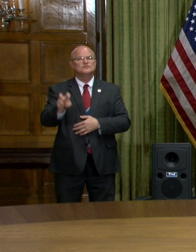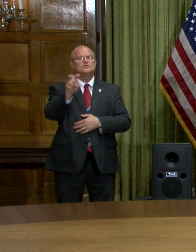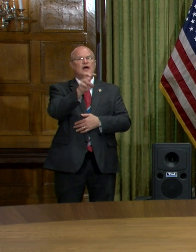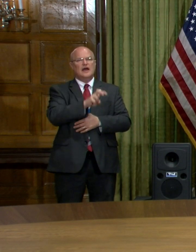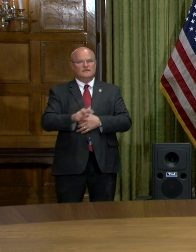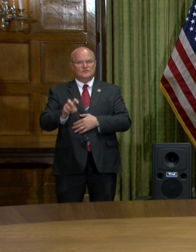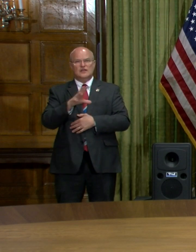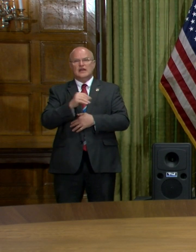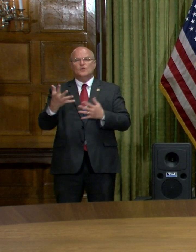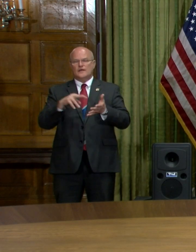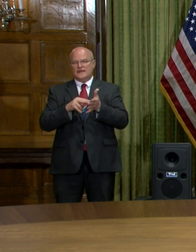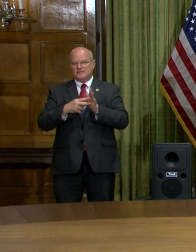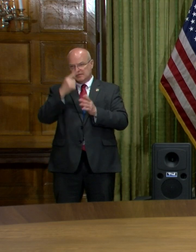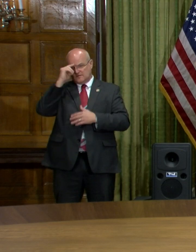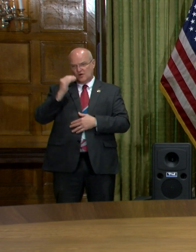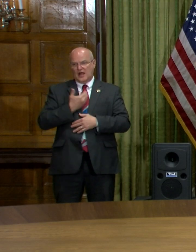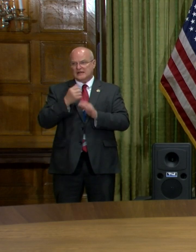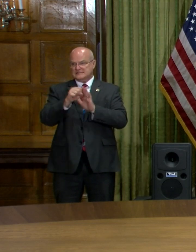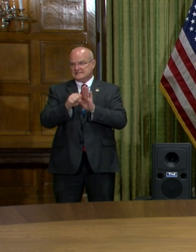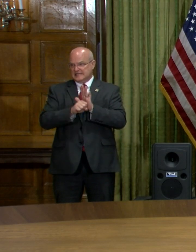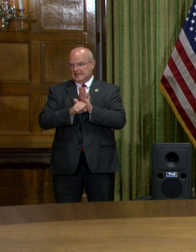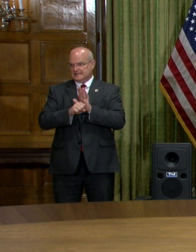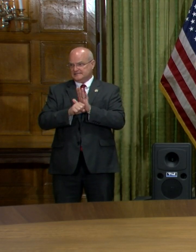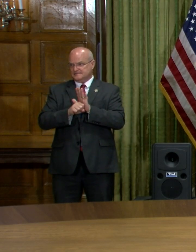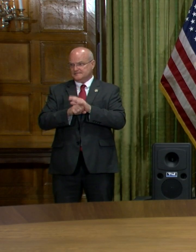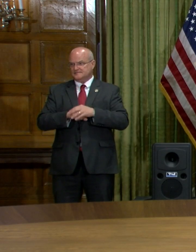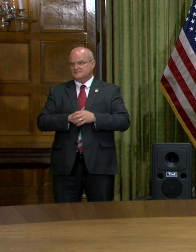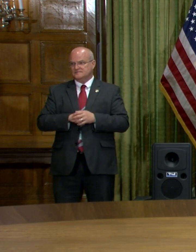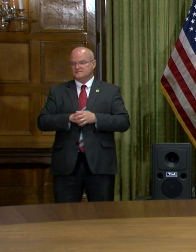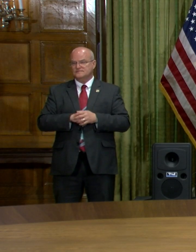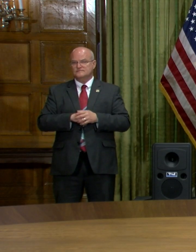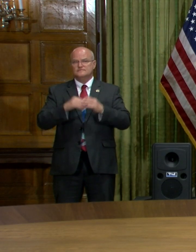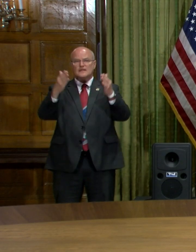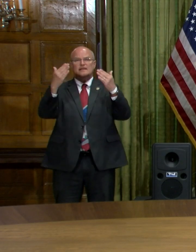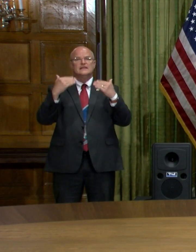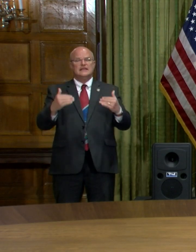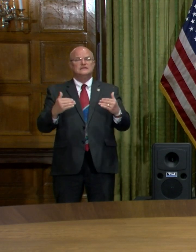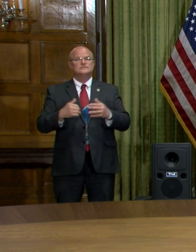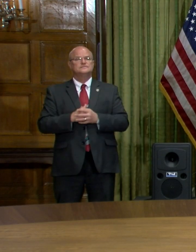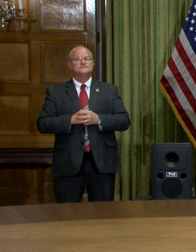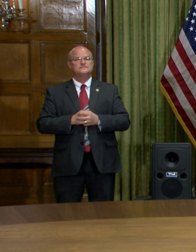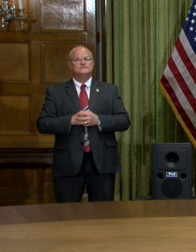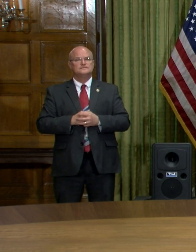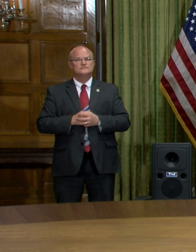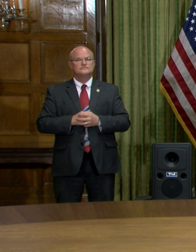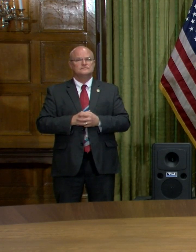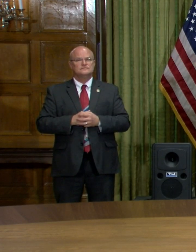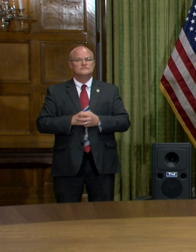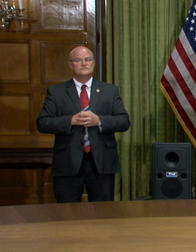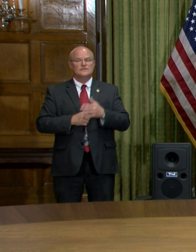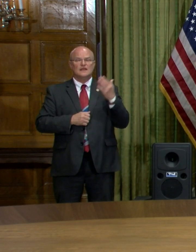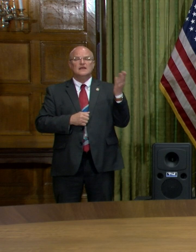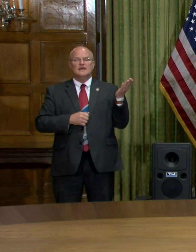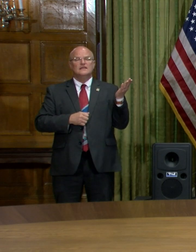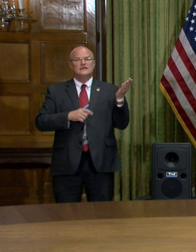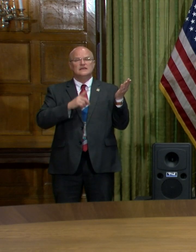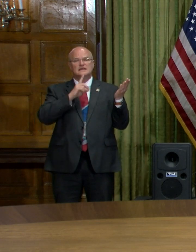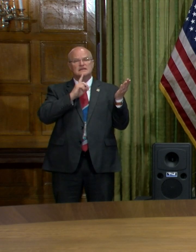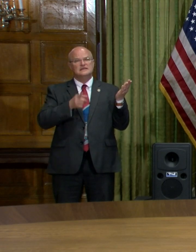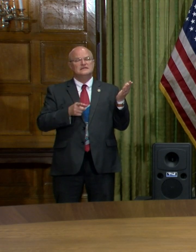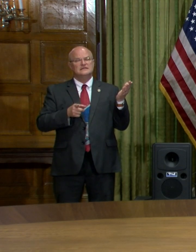and what that means to our state. If we go to the next slide, this